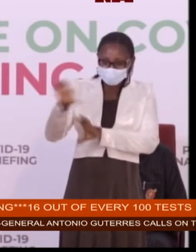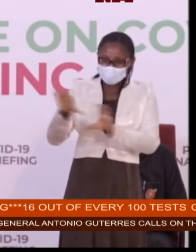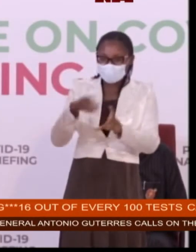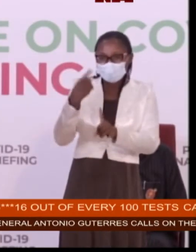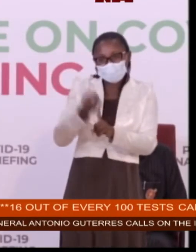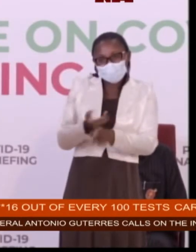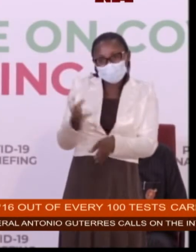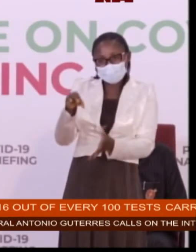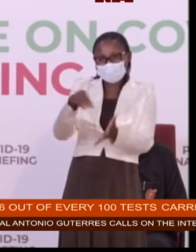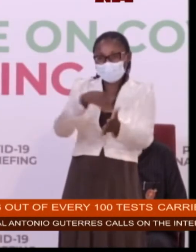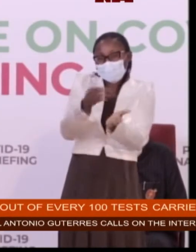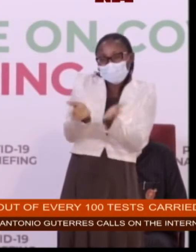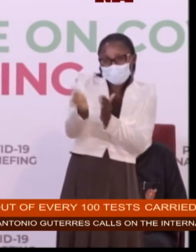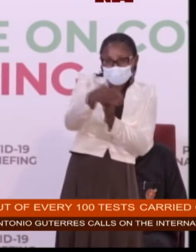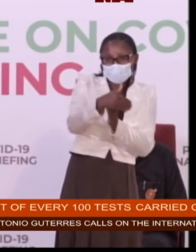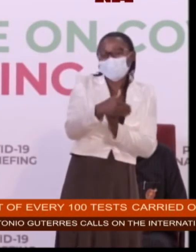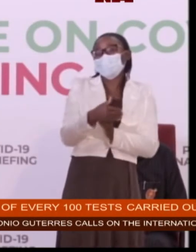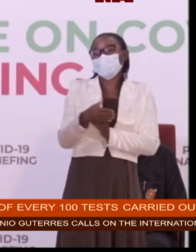for their country.